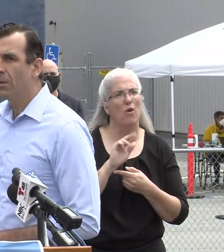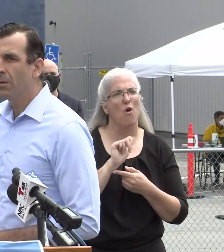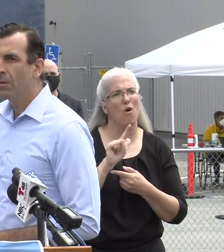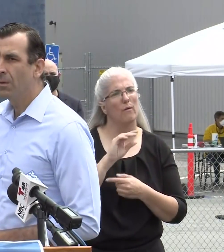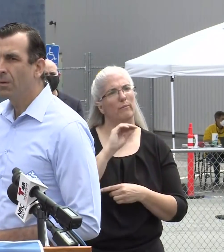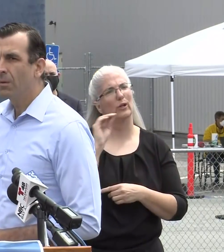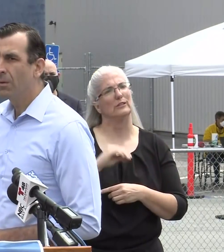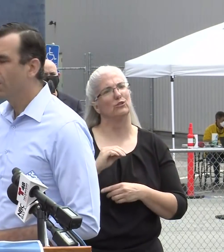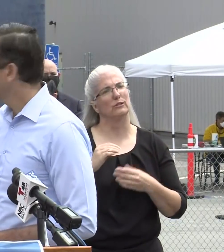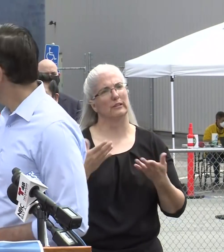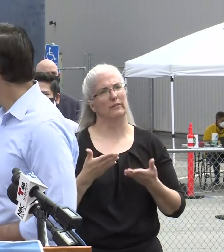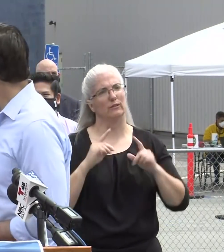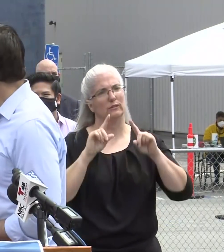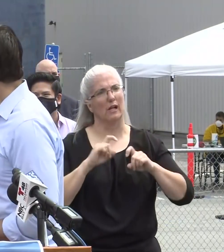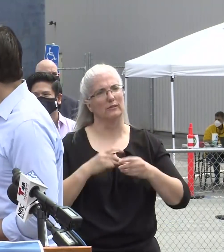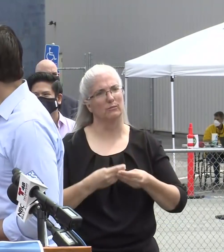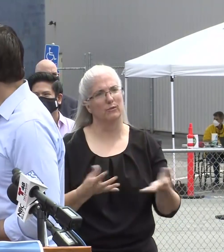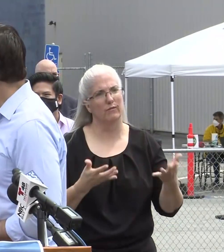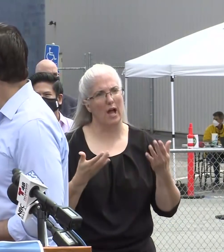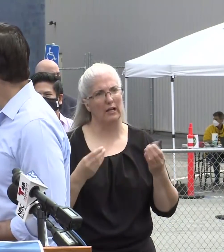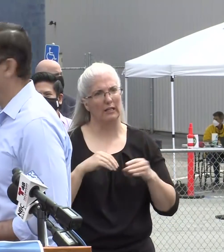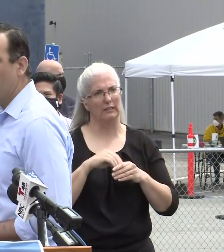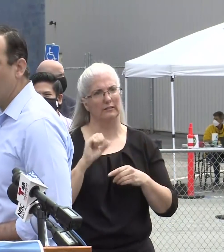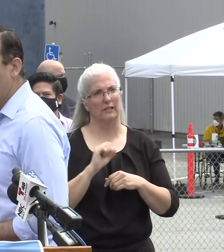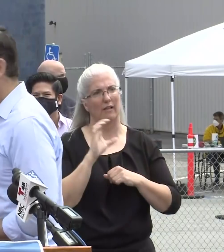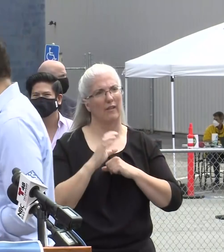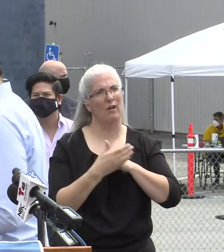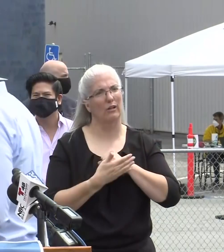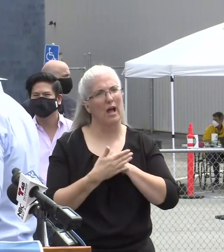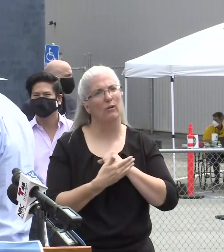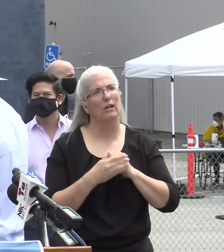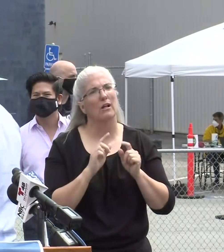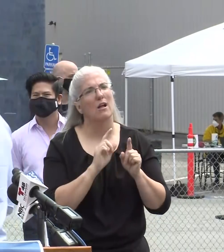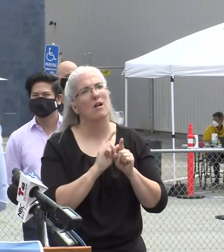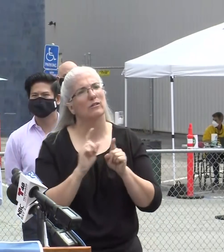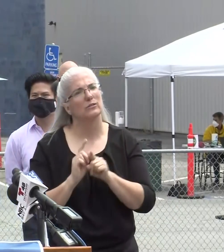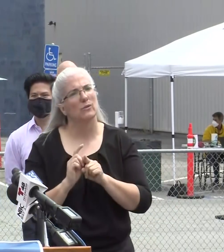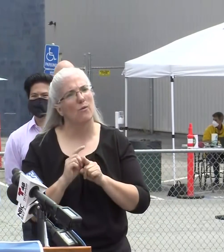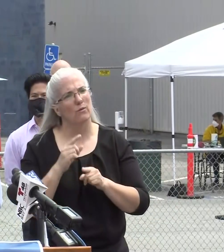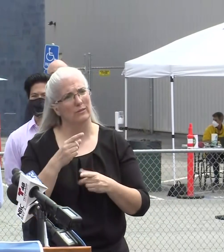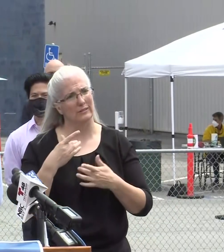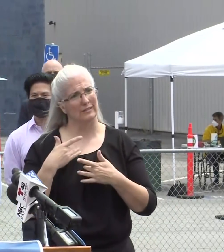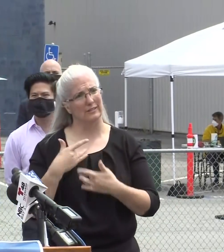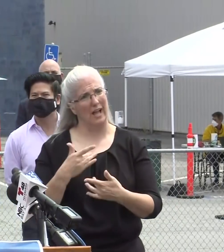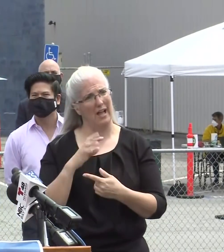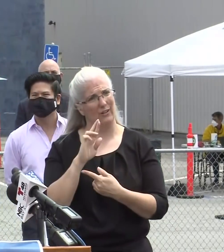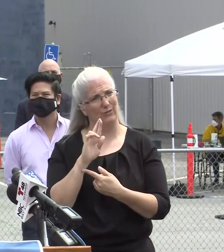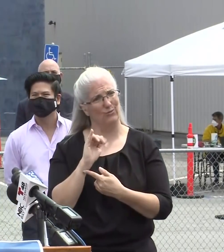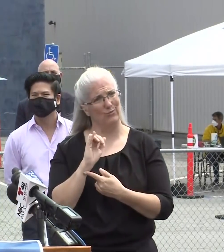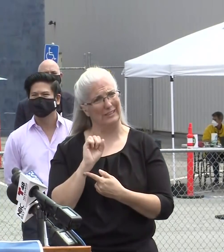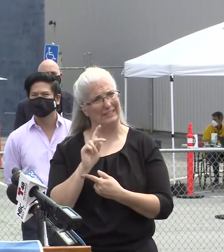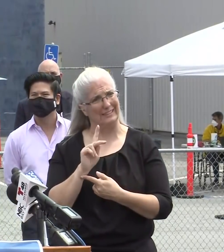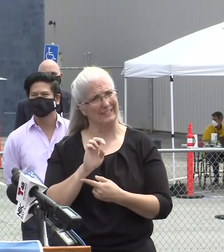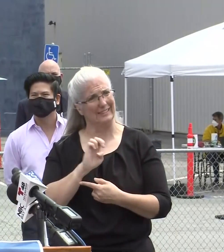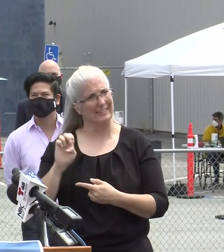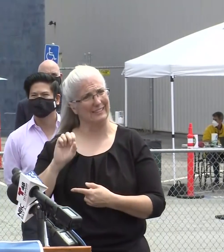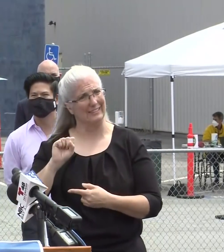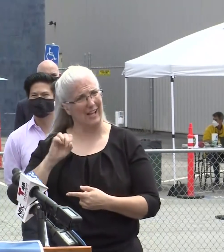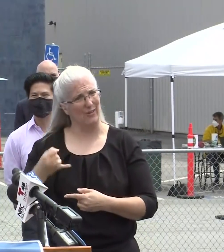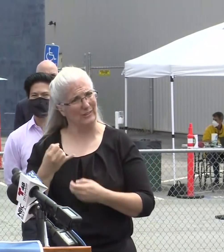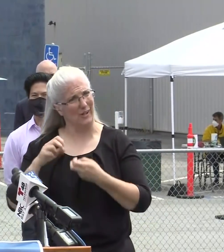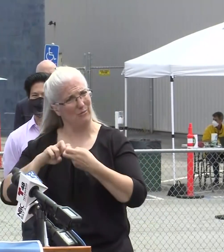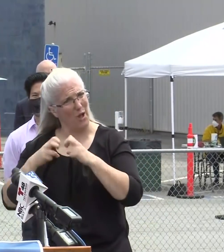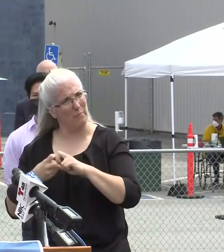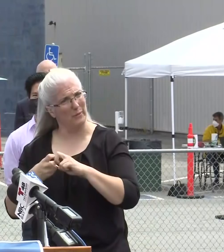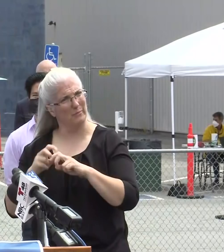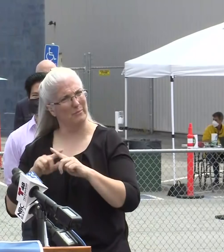County? And secondarily, do you run the risk of making this an East Side San Jose problem when the people who work here work all